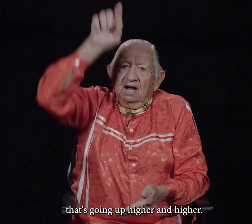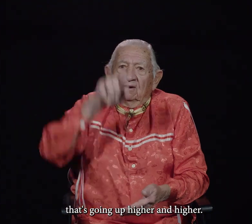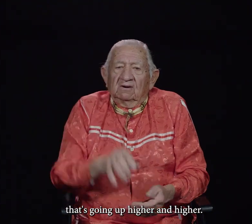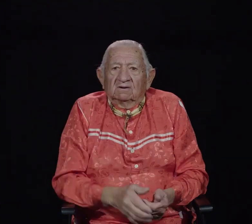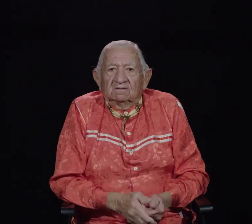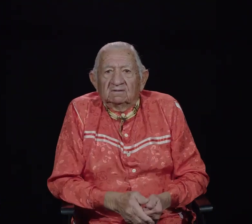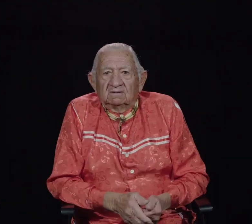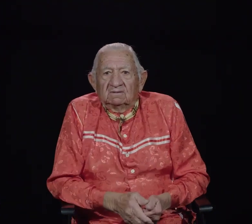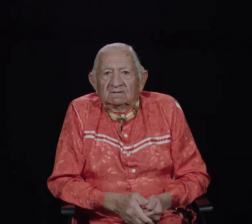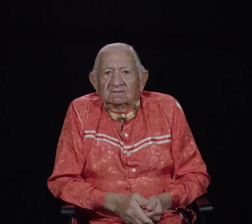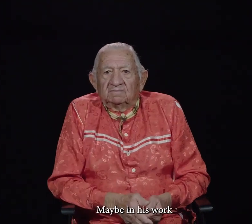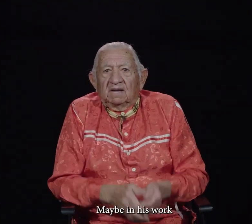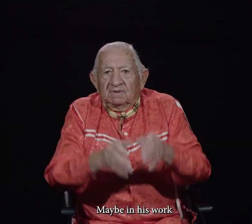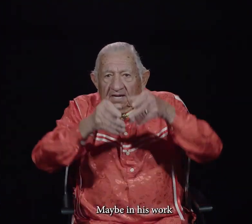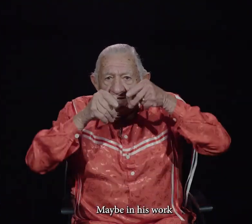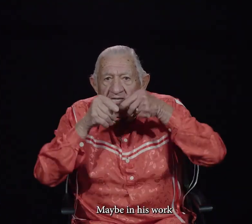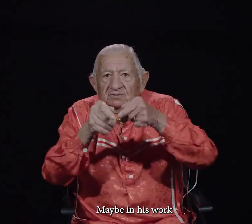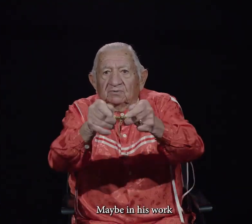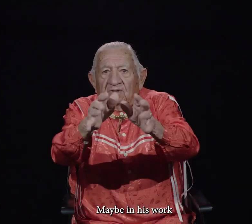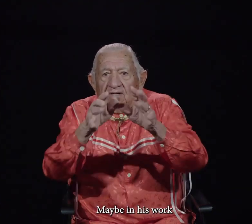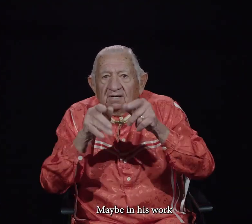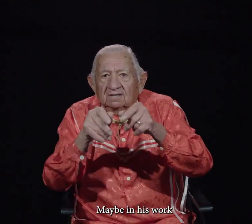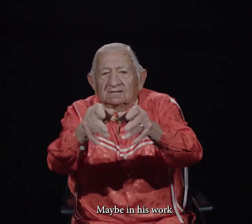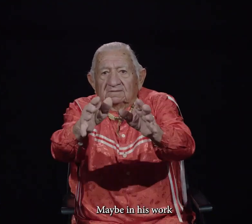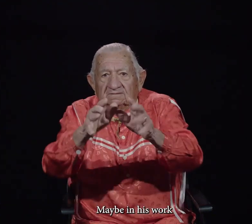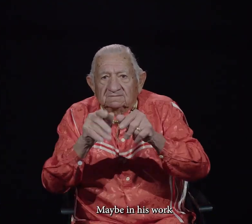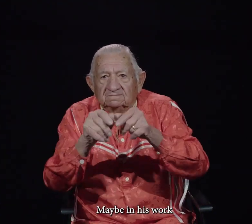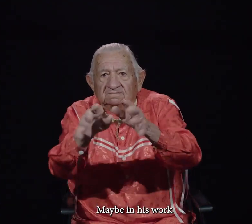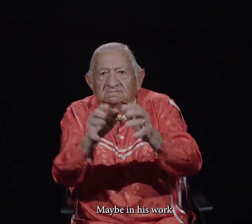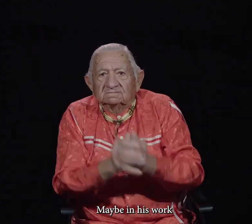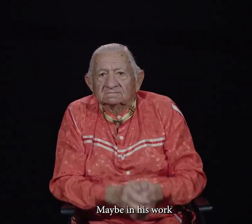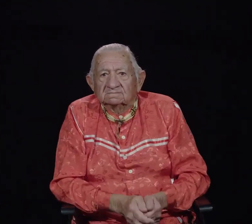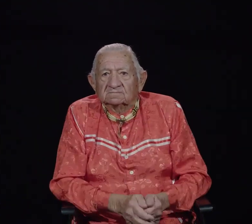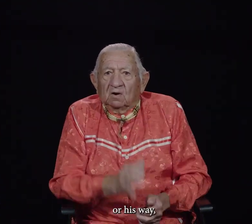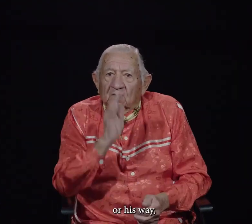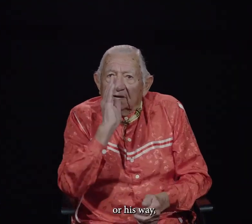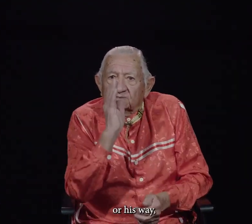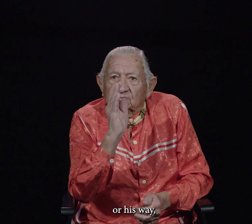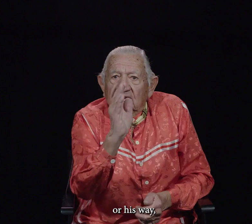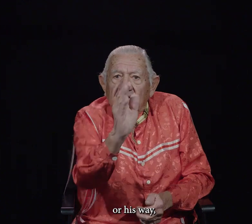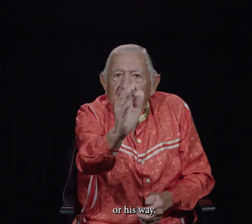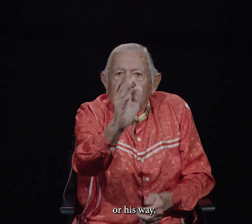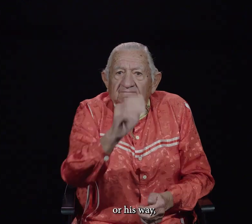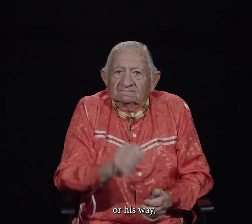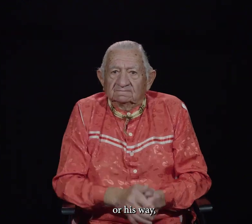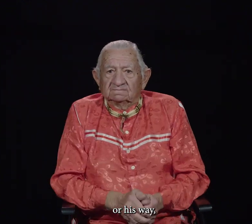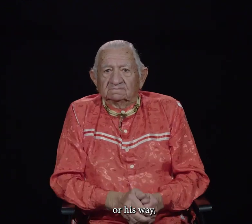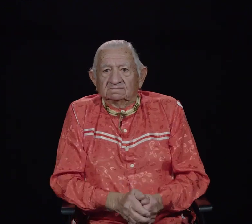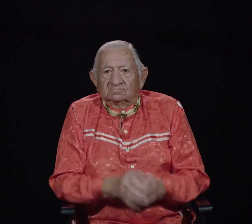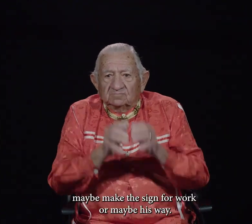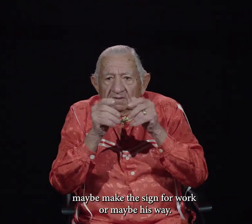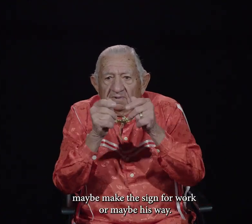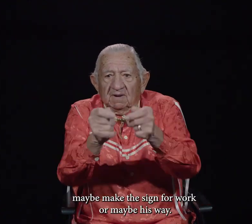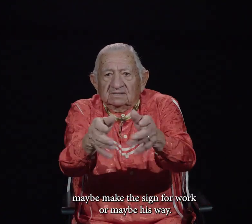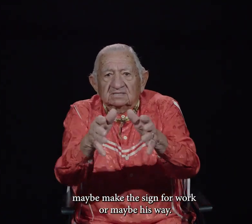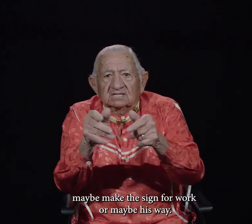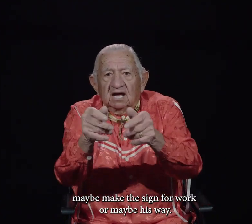higher. Maybe in his work or his way. Maybe make the sign